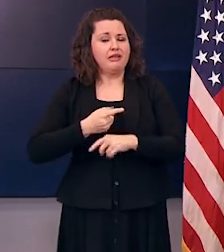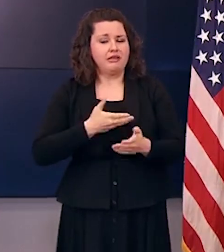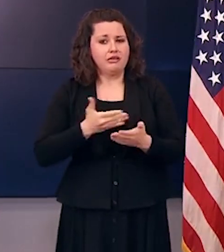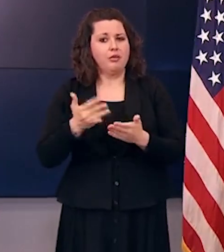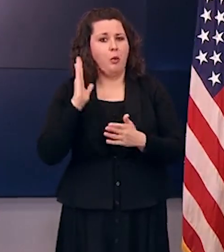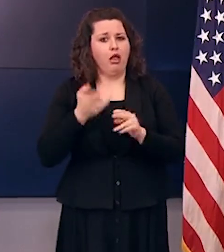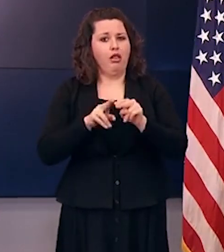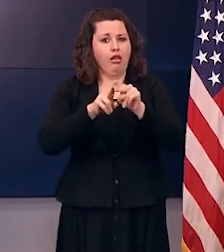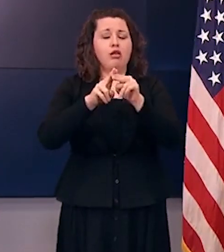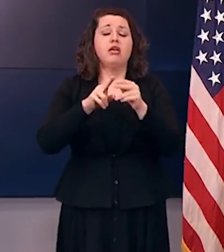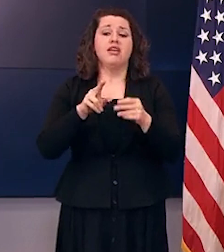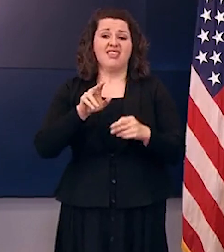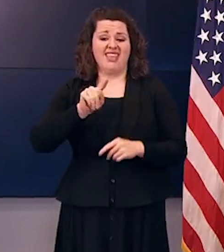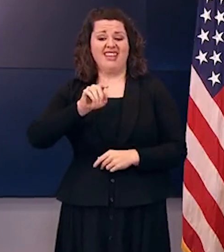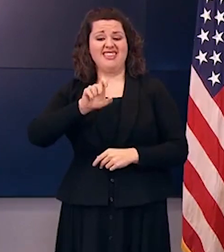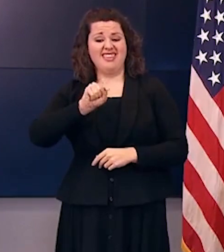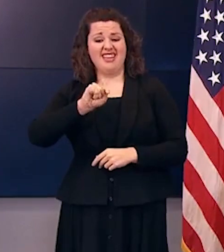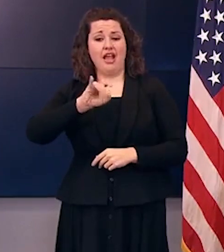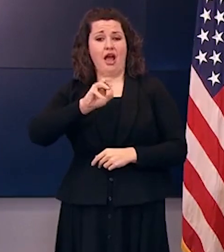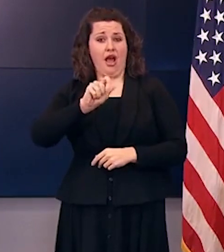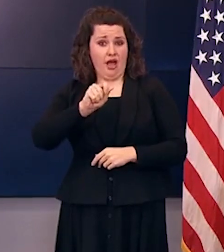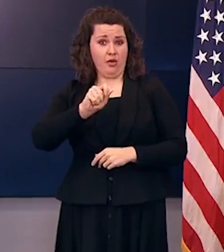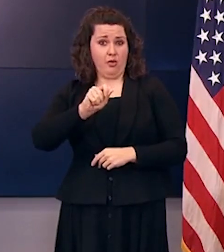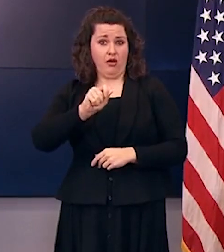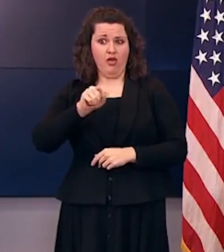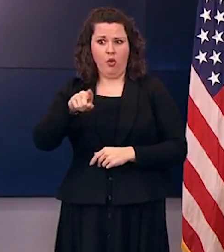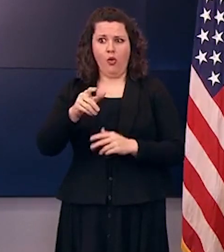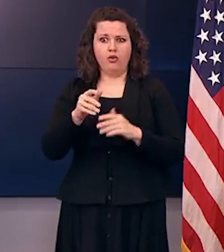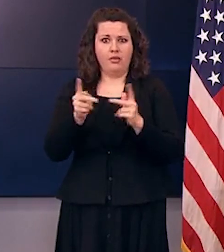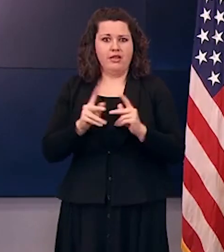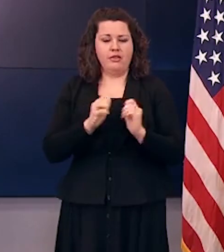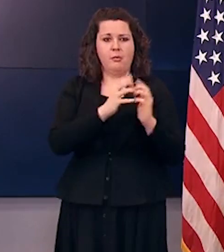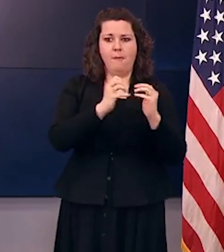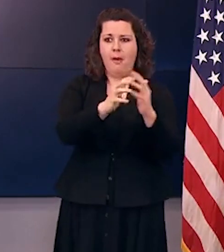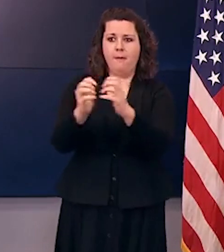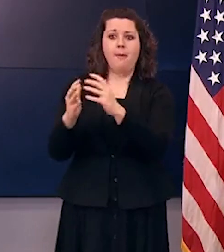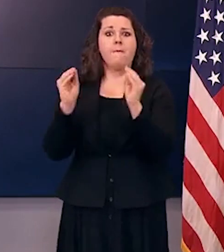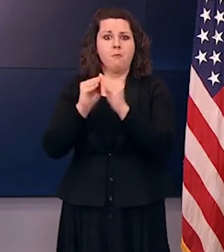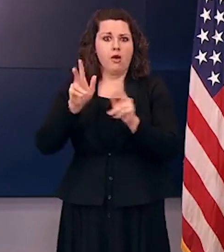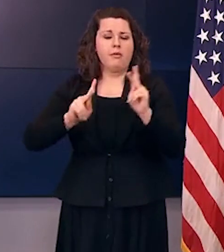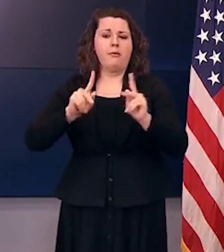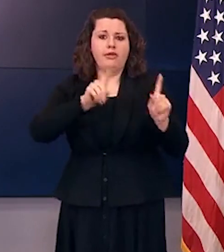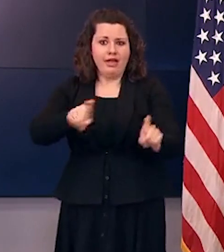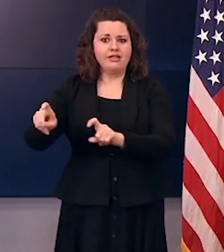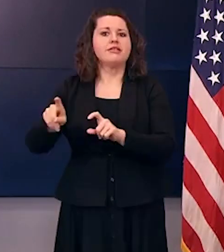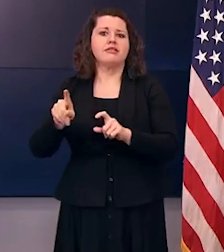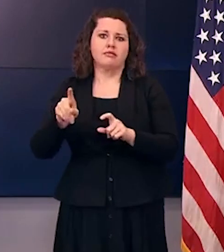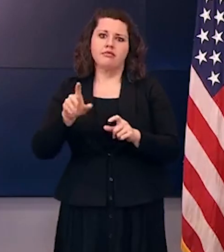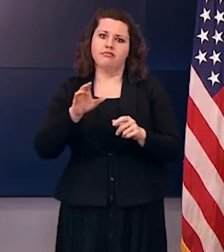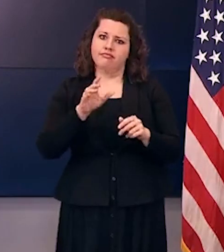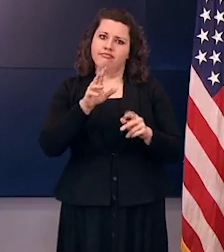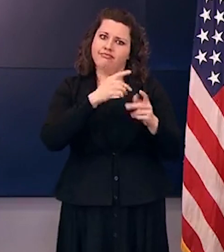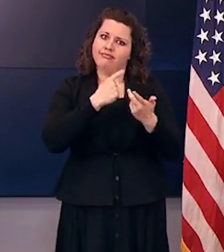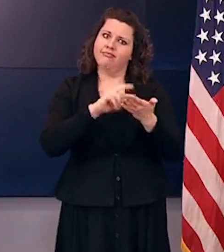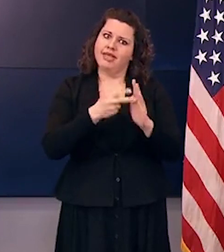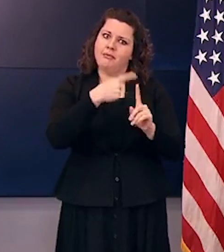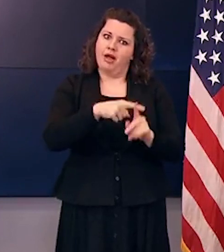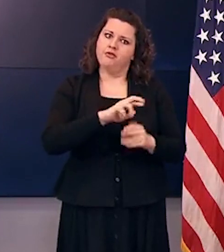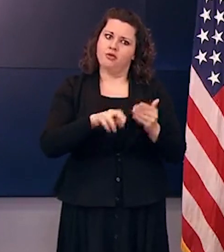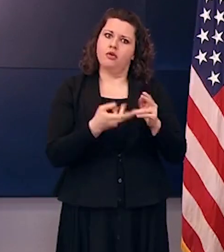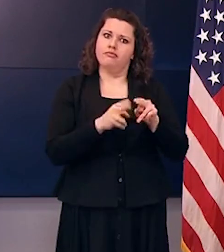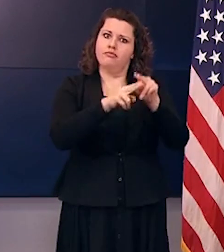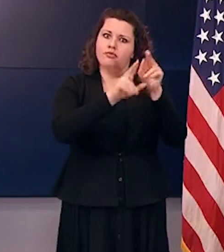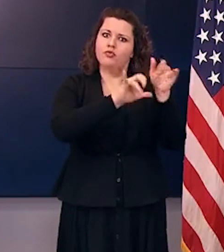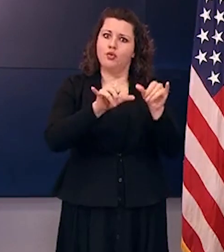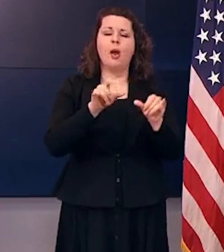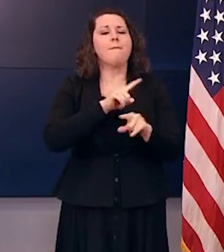Test Iowa sites open and more Iowans are tested. But that really is a part of the narrative that we need to know,